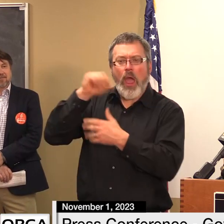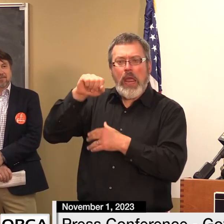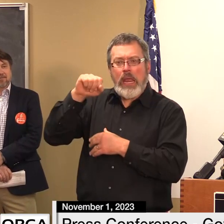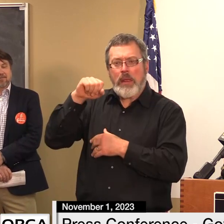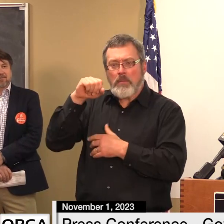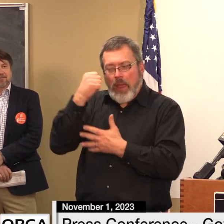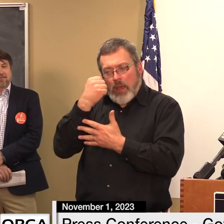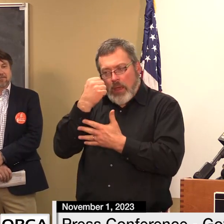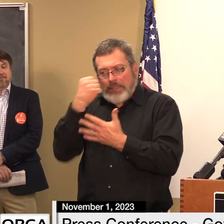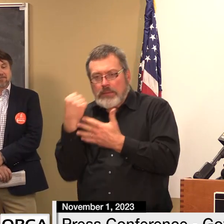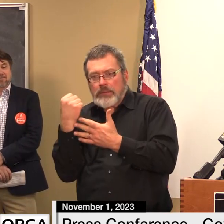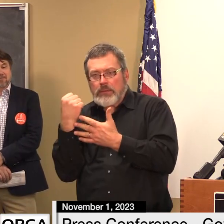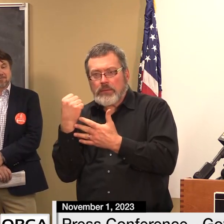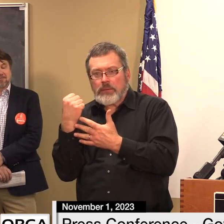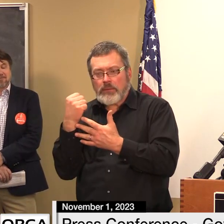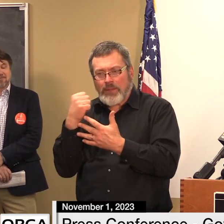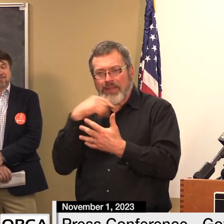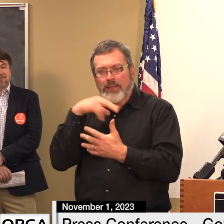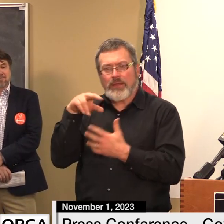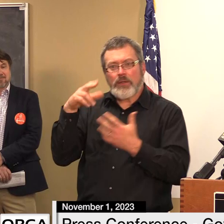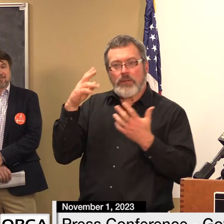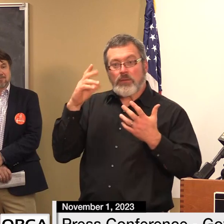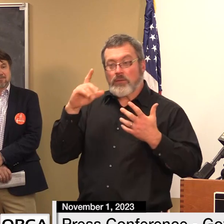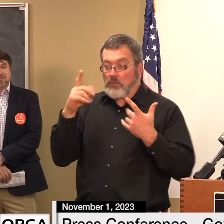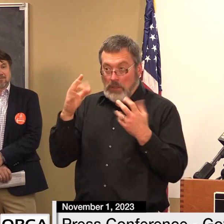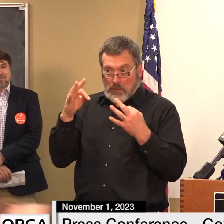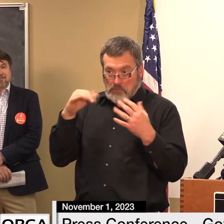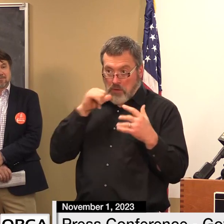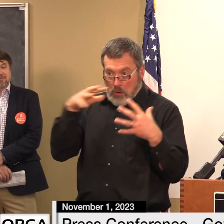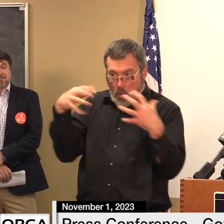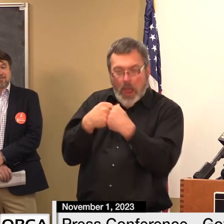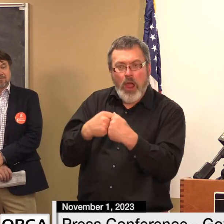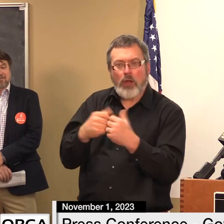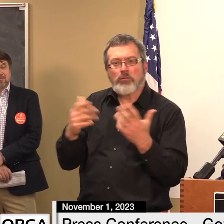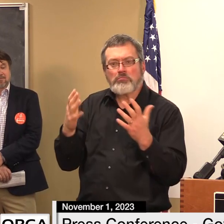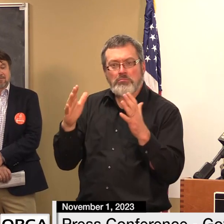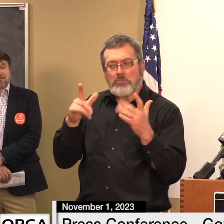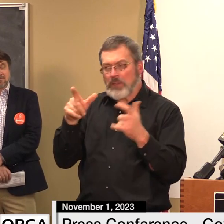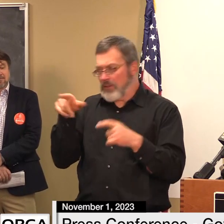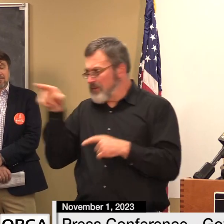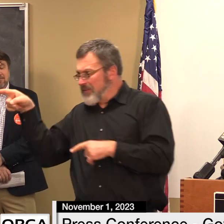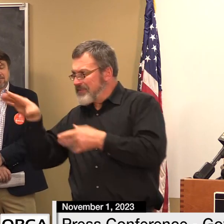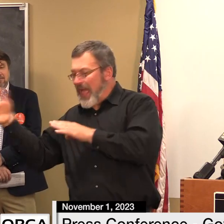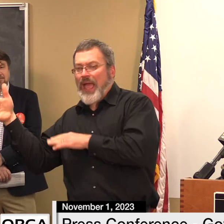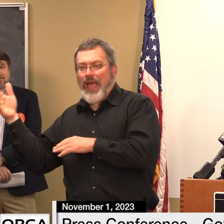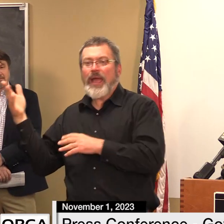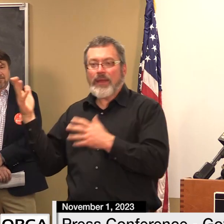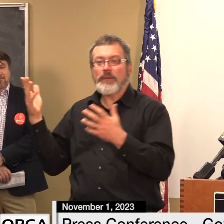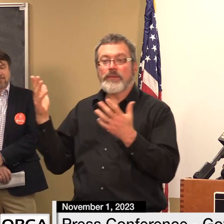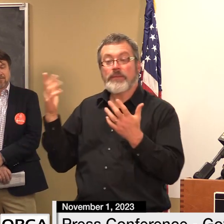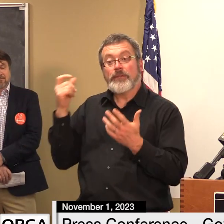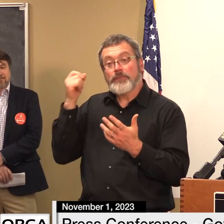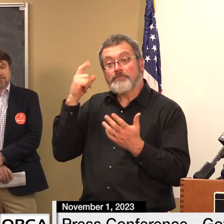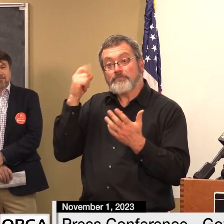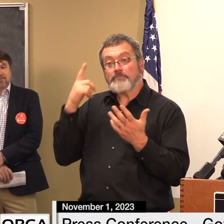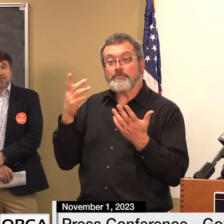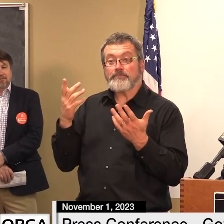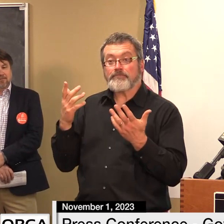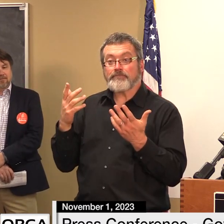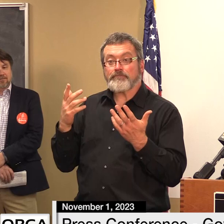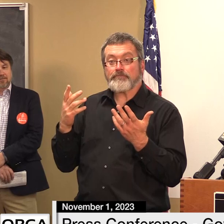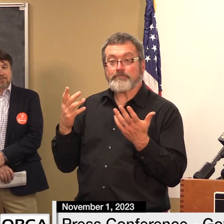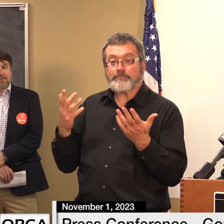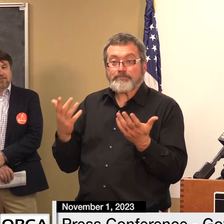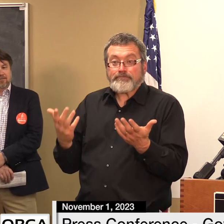state police, and reducing traffic crash fatalities is a priority for the state police. But given the fact that we have a